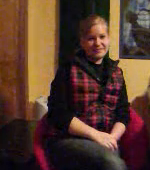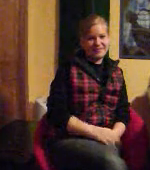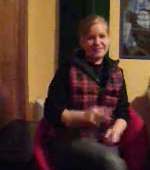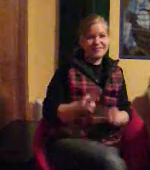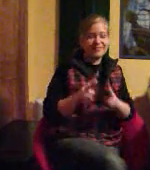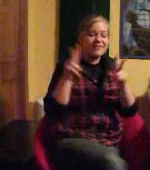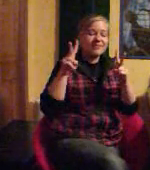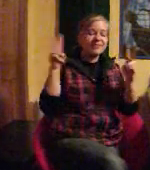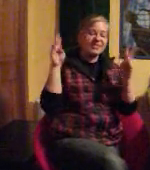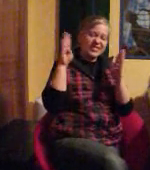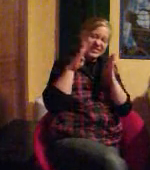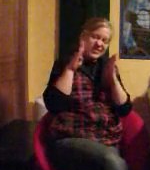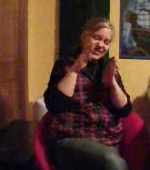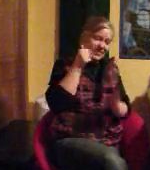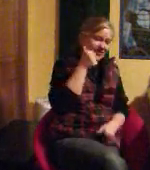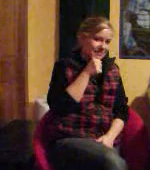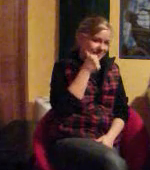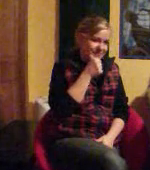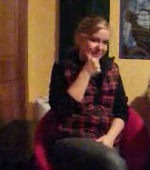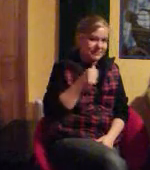The Very Little Girl by Phyllis Krebslovsky.